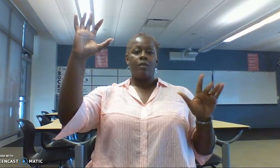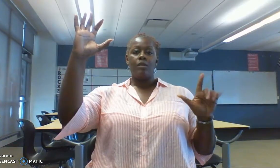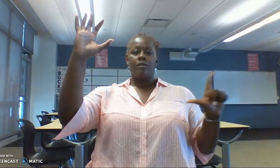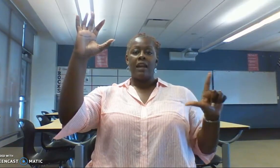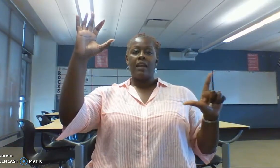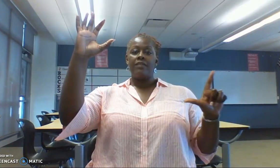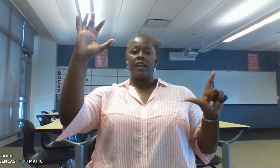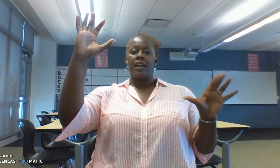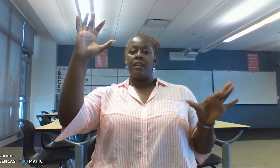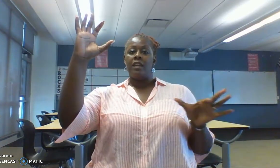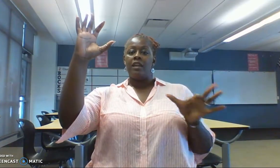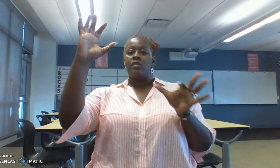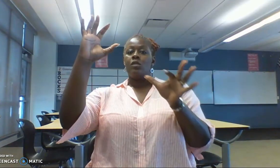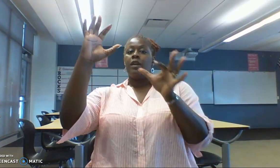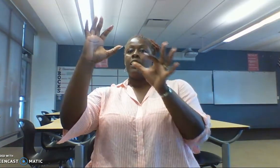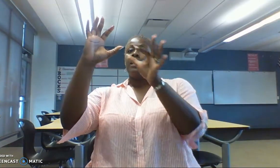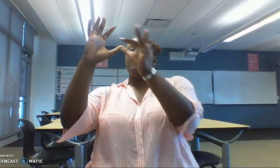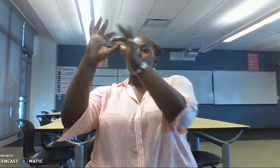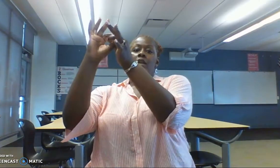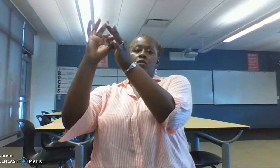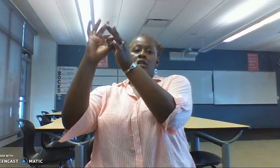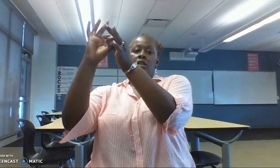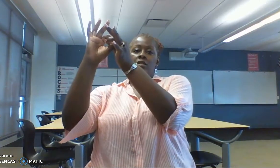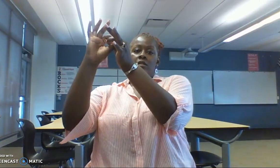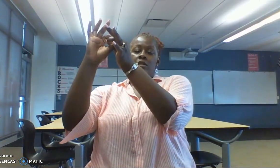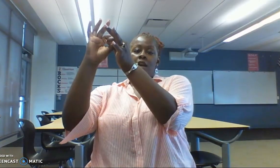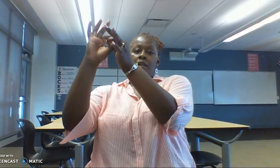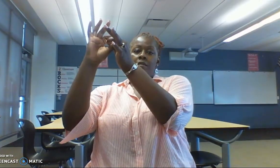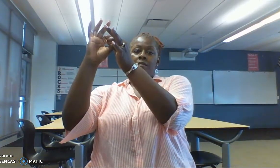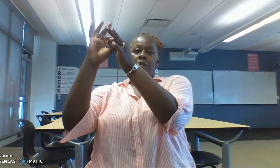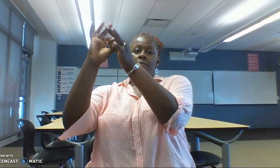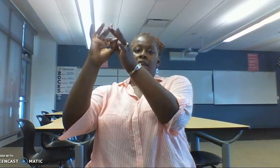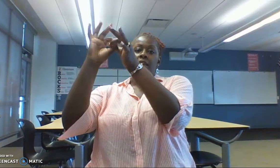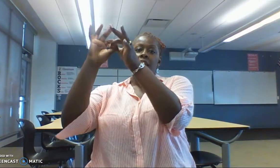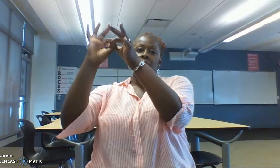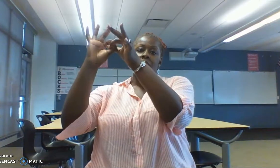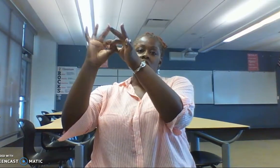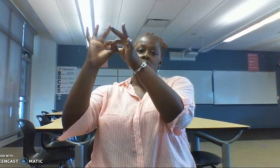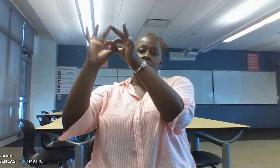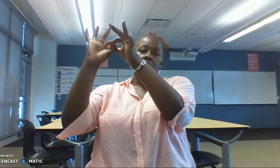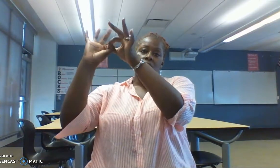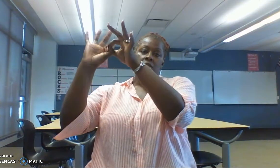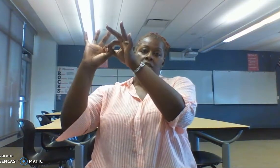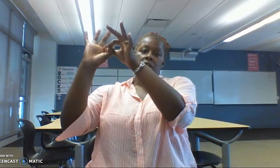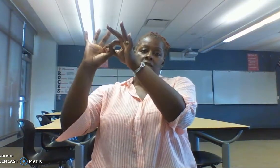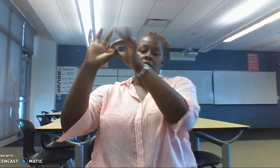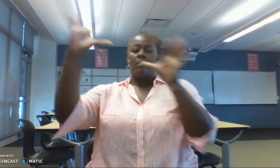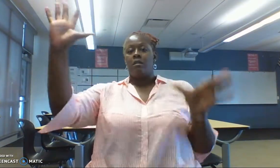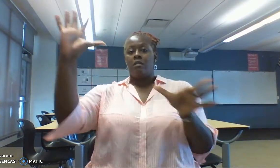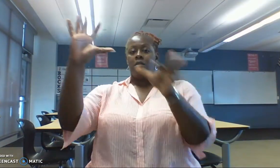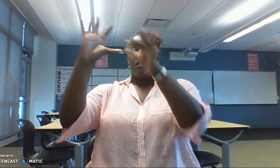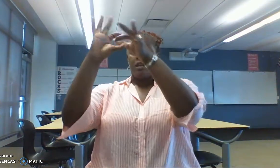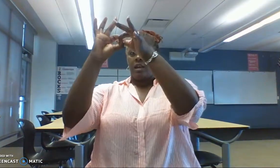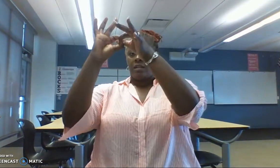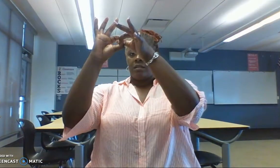which is my left hand, is going up and reaching to the sky and making that connection. Do you see it? Connect.